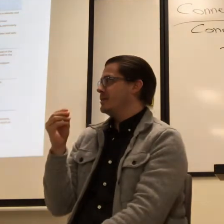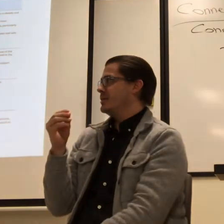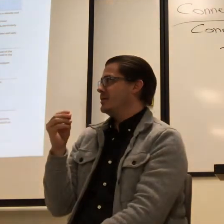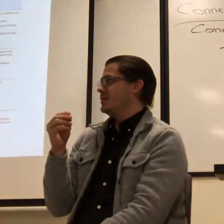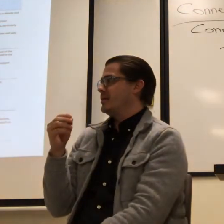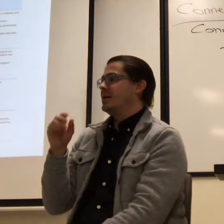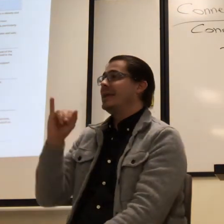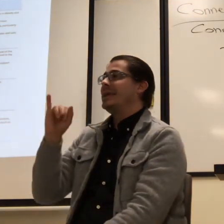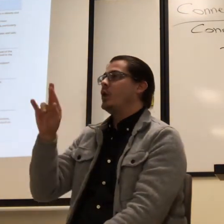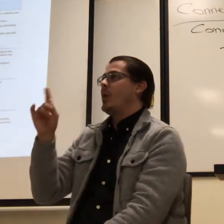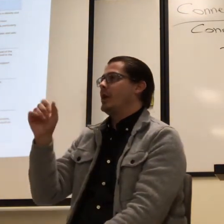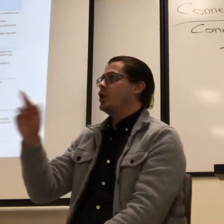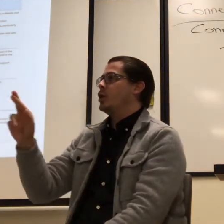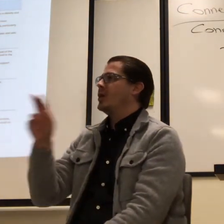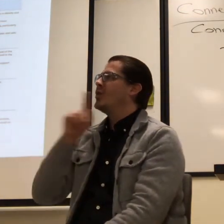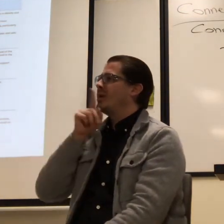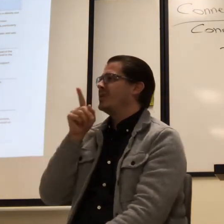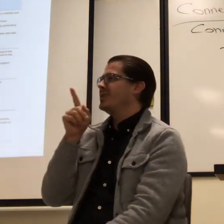more or less in the same